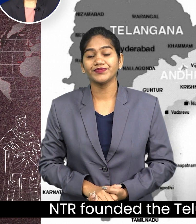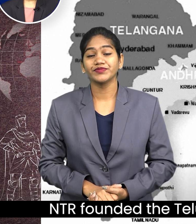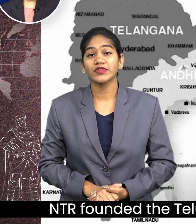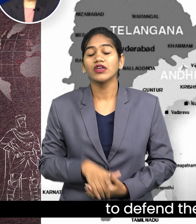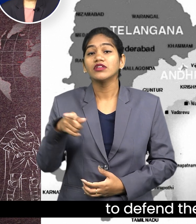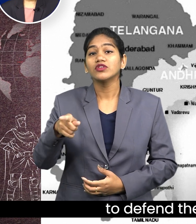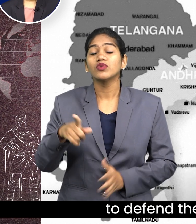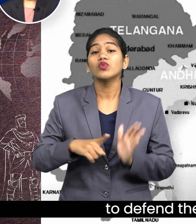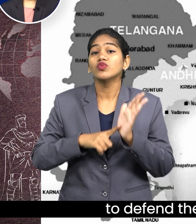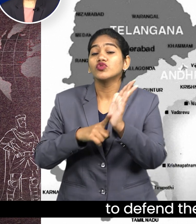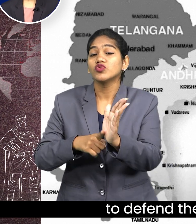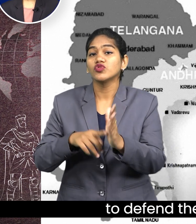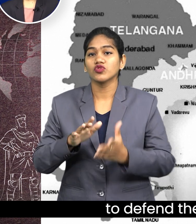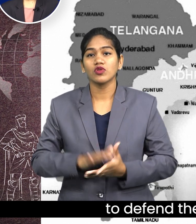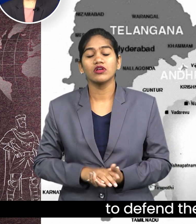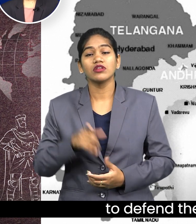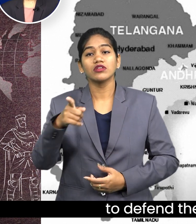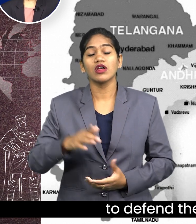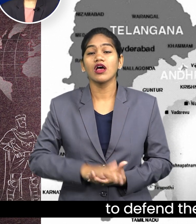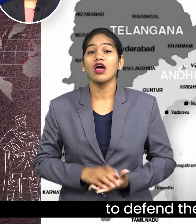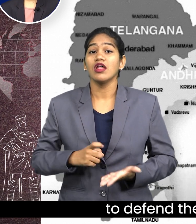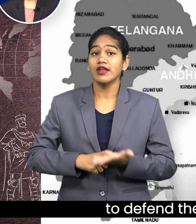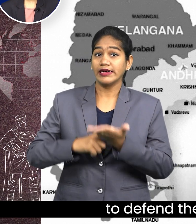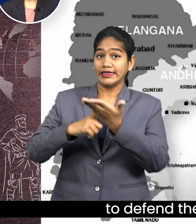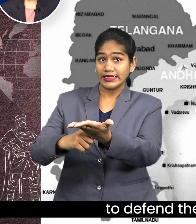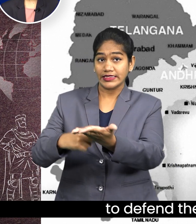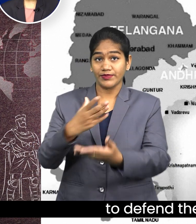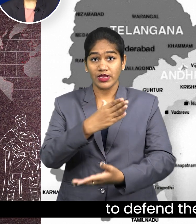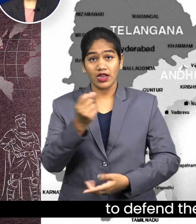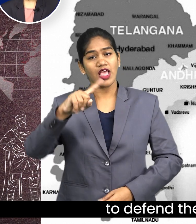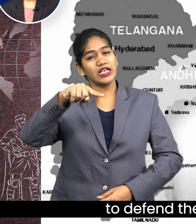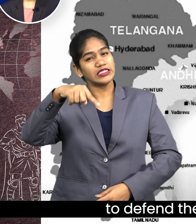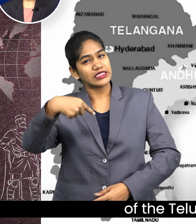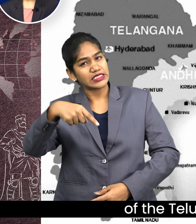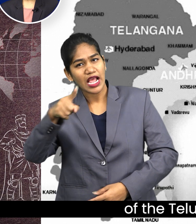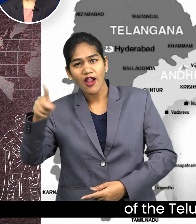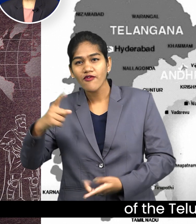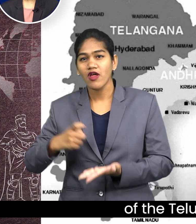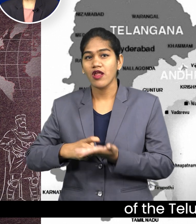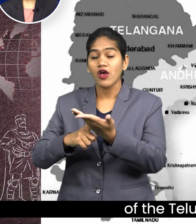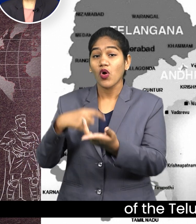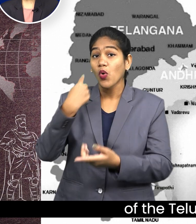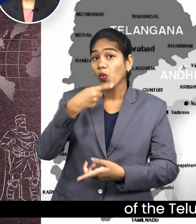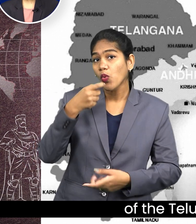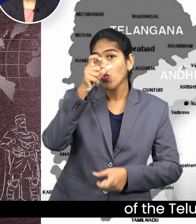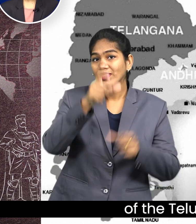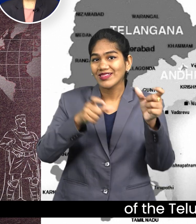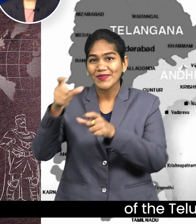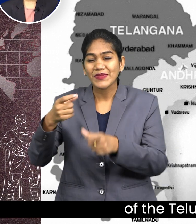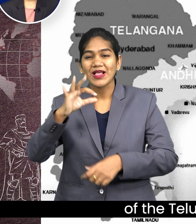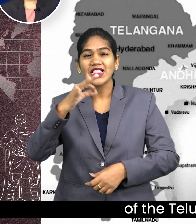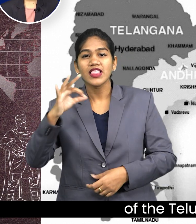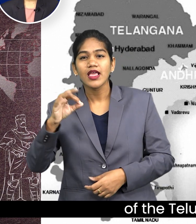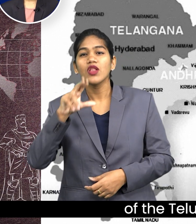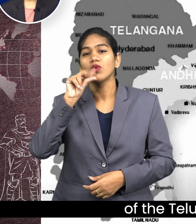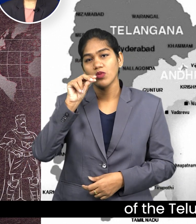To define the honour and self-respect of the Telugu speaking people.